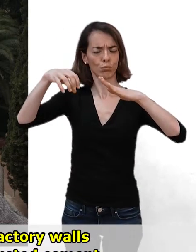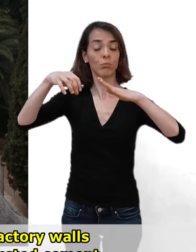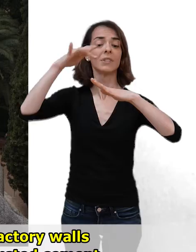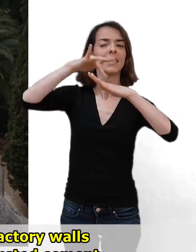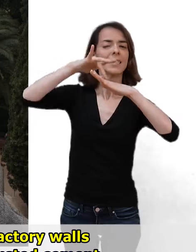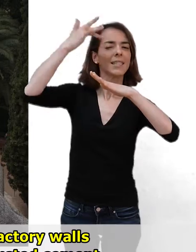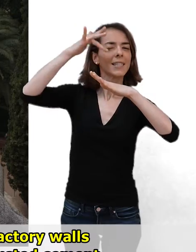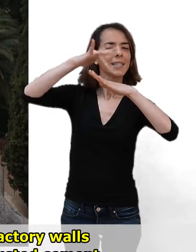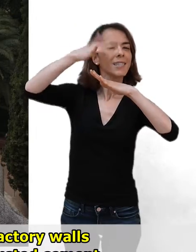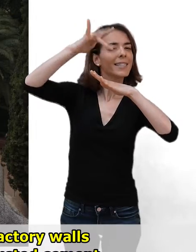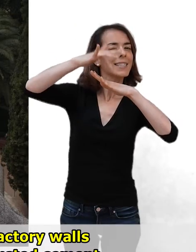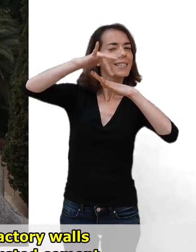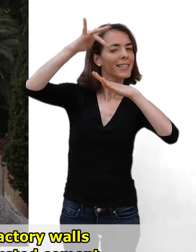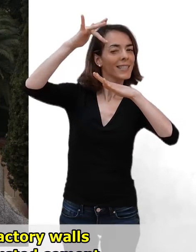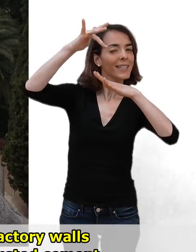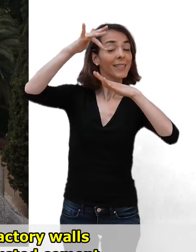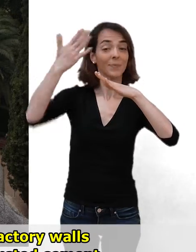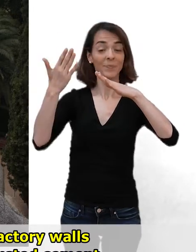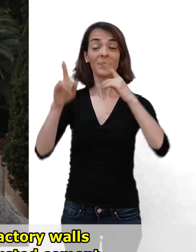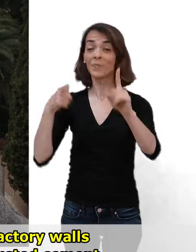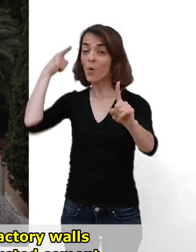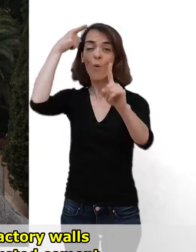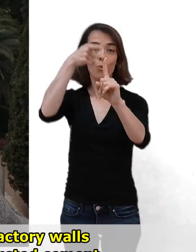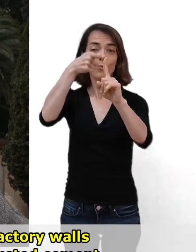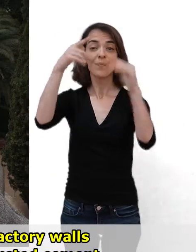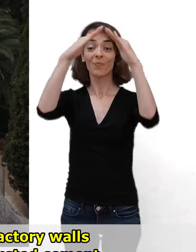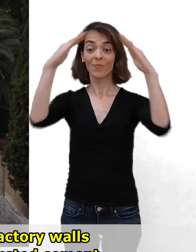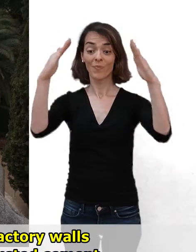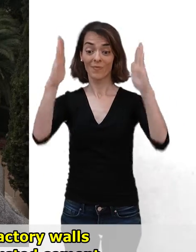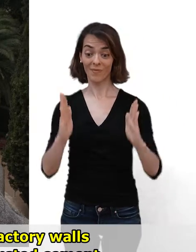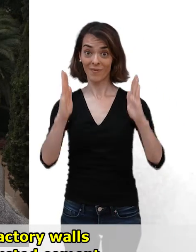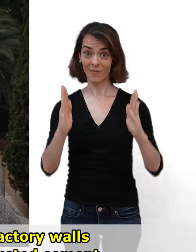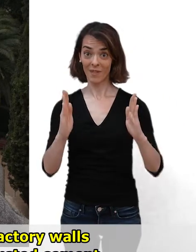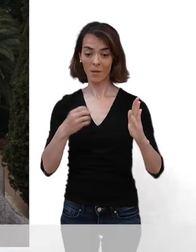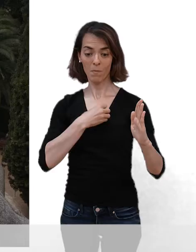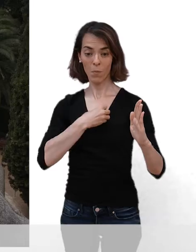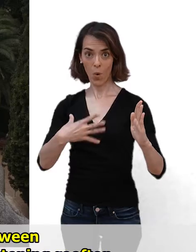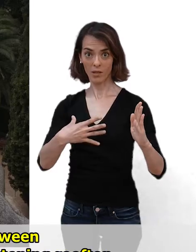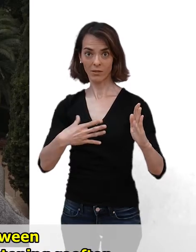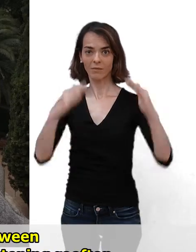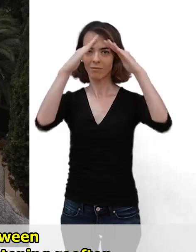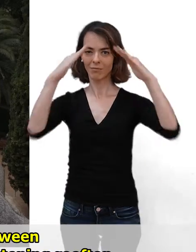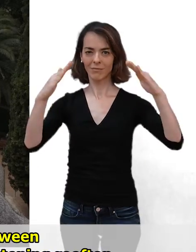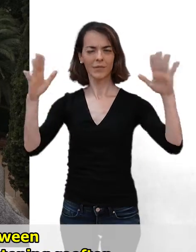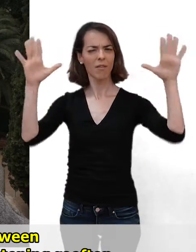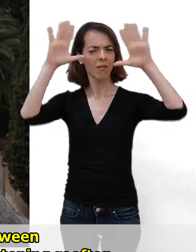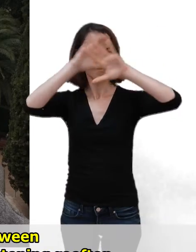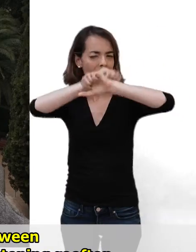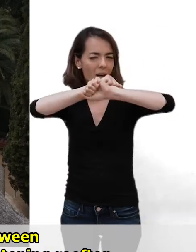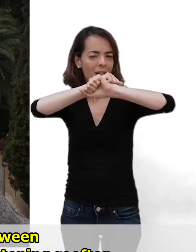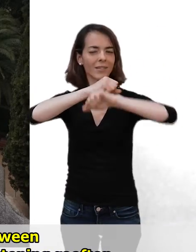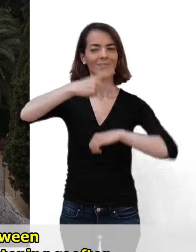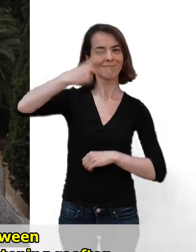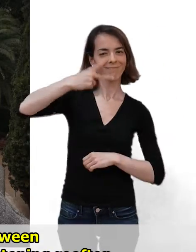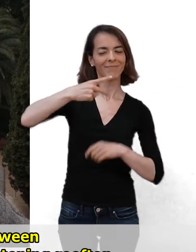underpinned by the original factory walls, and covered them in glass-encrusted cement, creating a contrast between